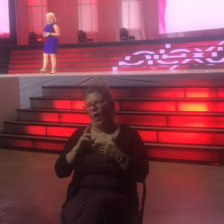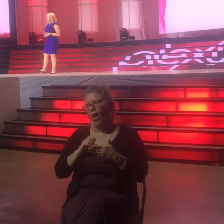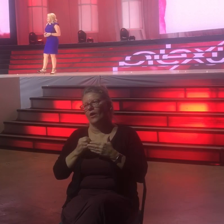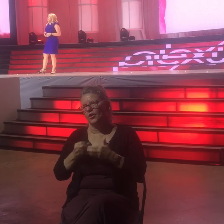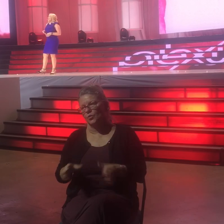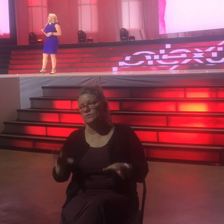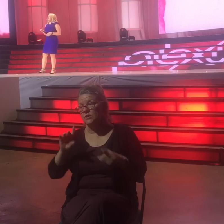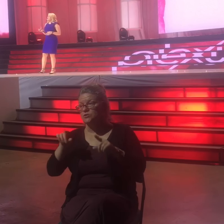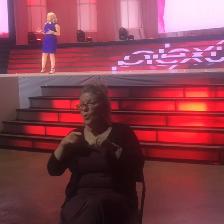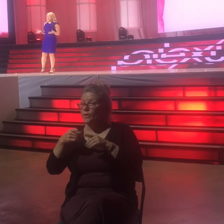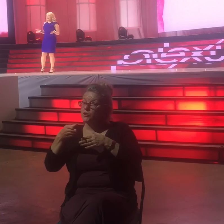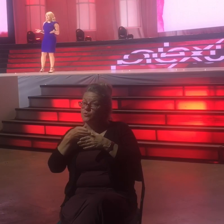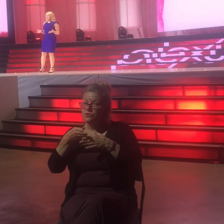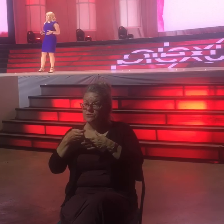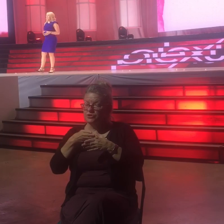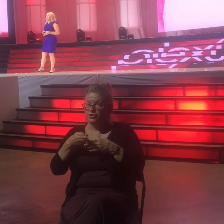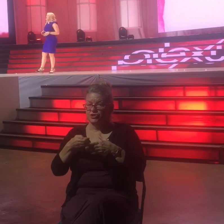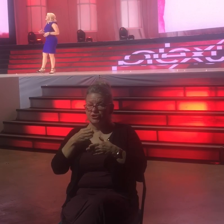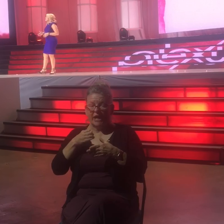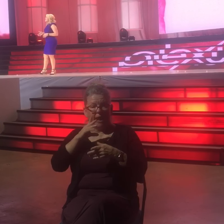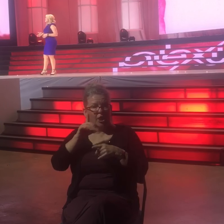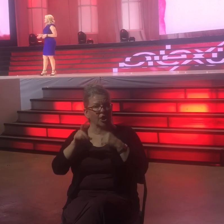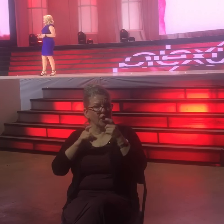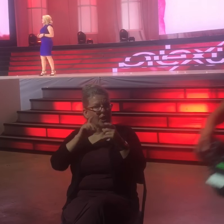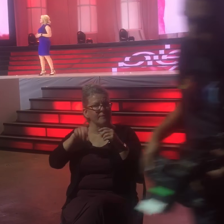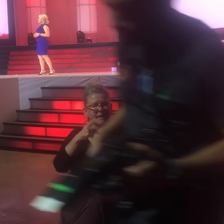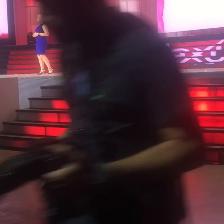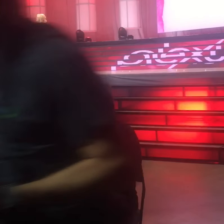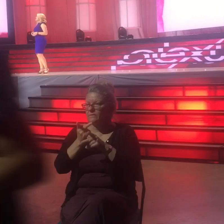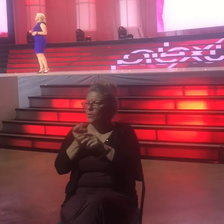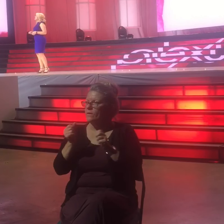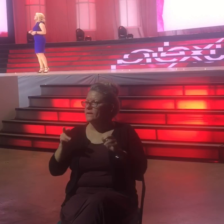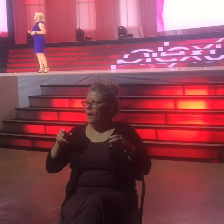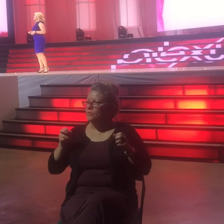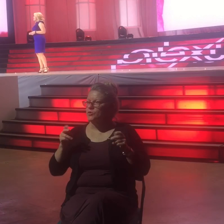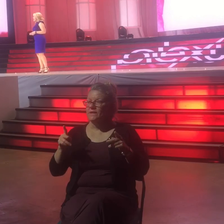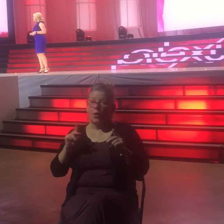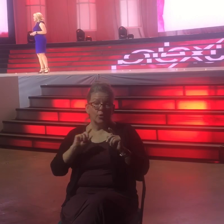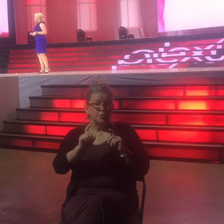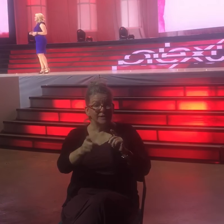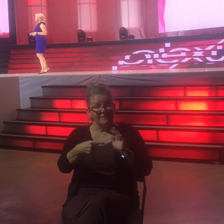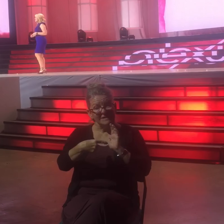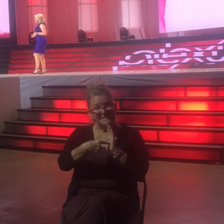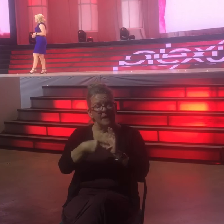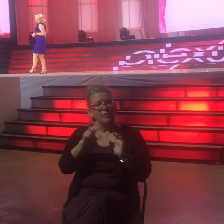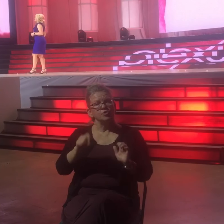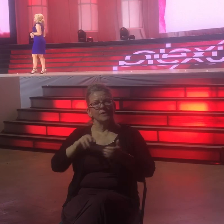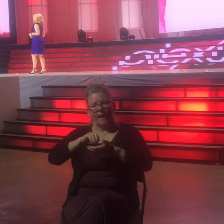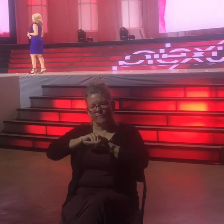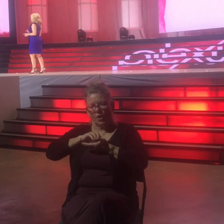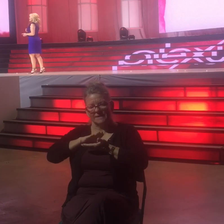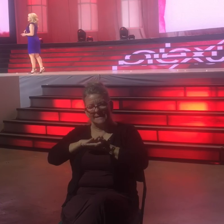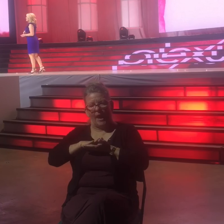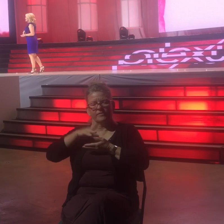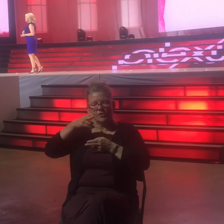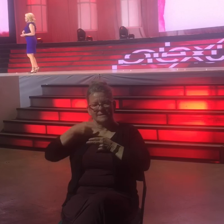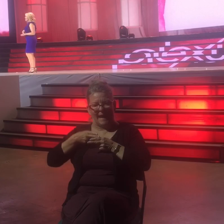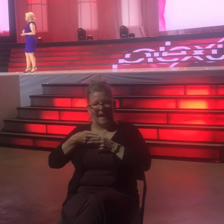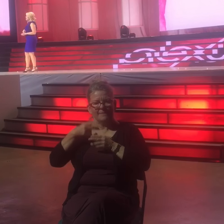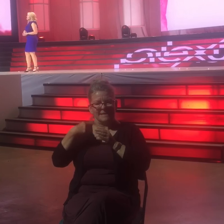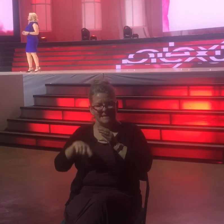Plexus products, or the Plexus opportunity, or even give someone a sample, you can put their name and email and number into